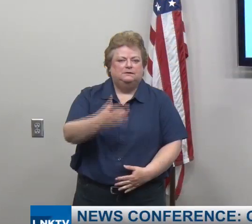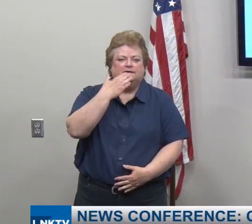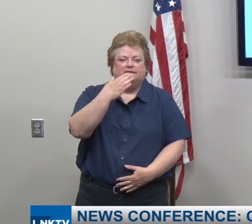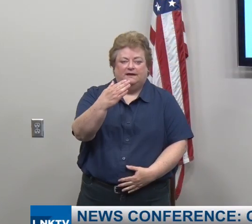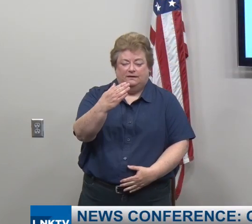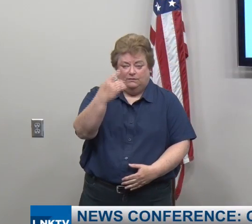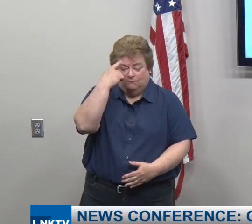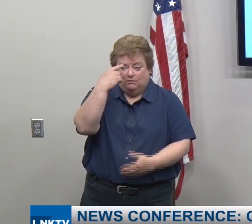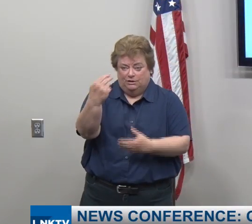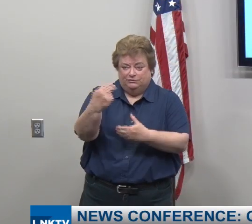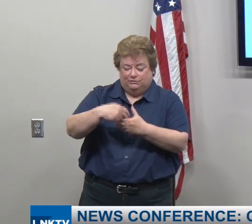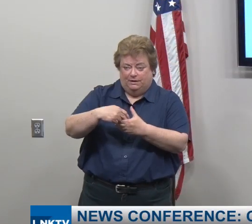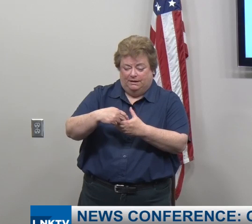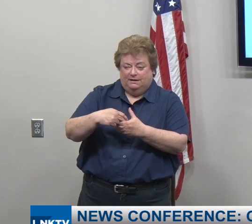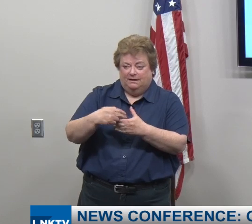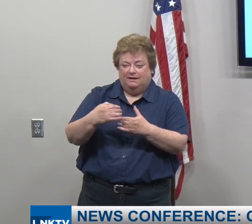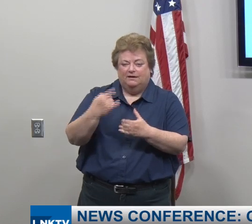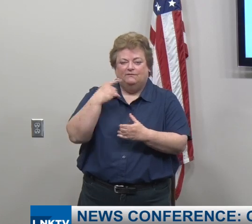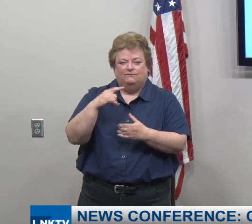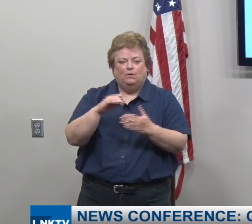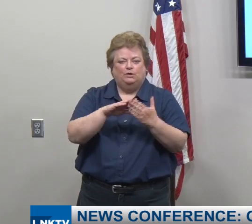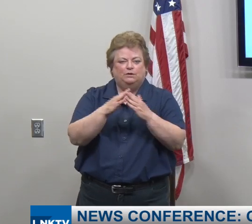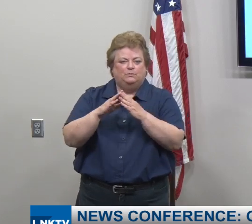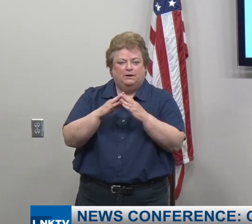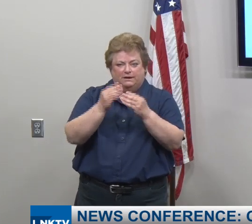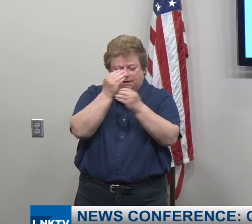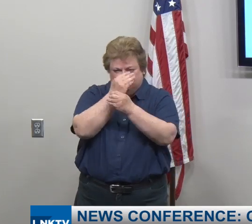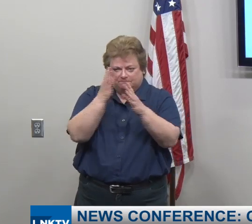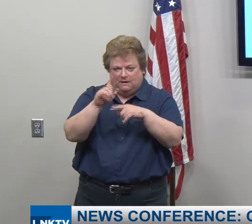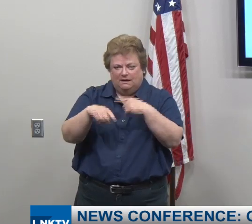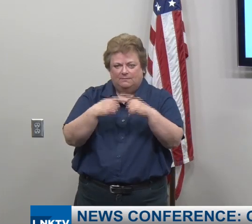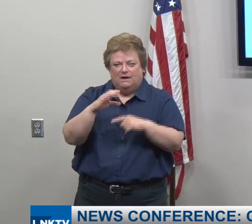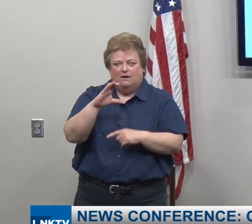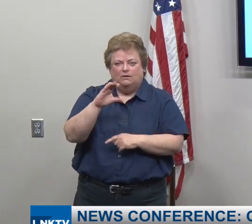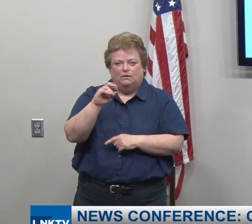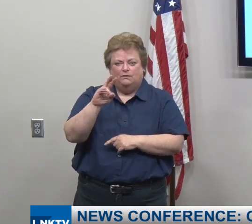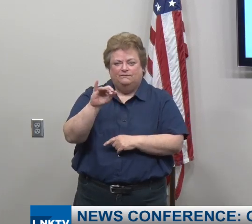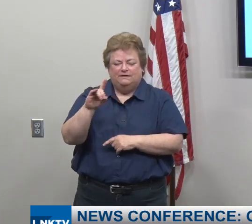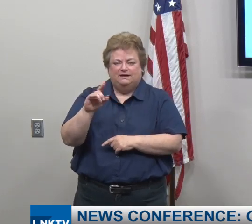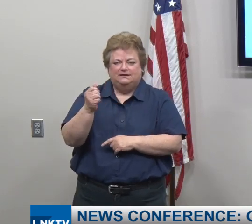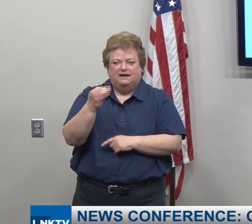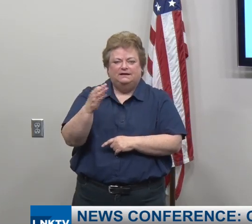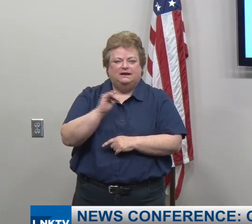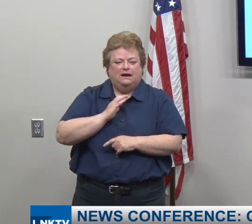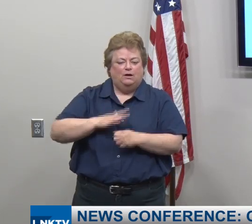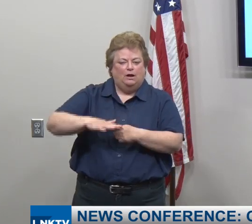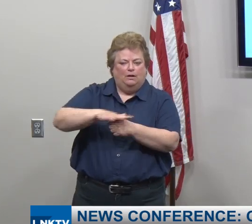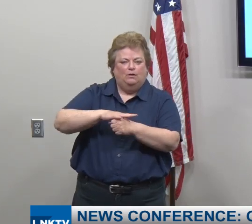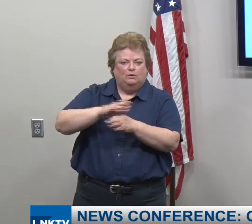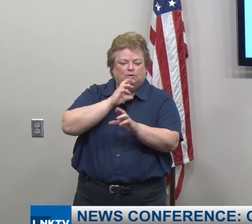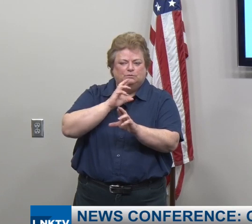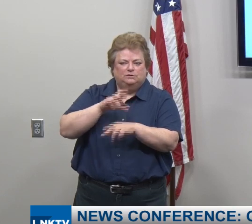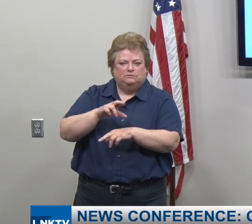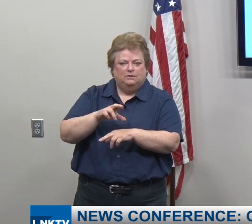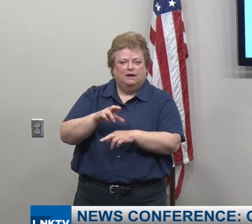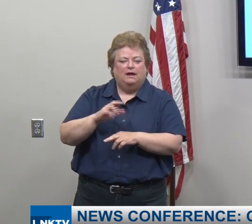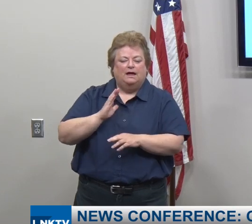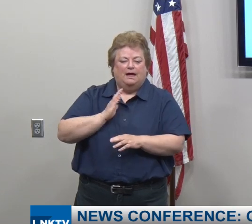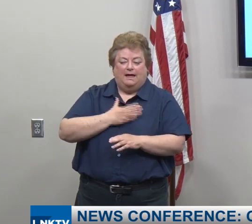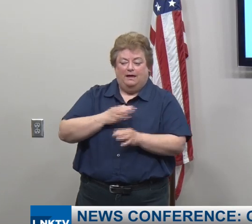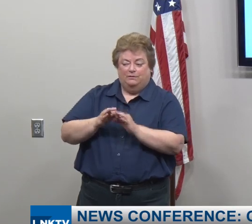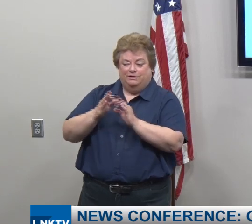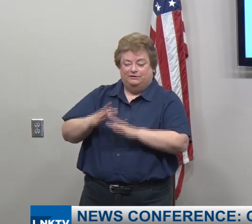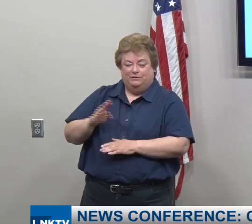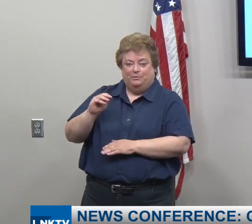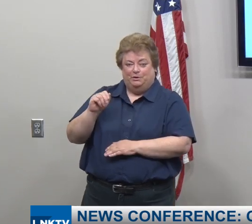Thank you for joining me for this community briefing on COVID-19 and our local response. Joining me again is interpreter Margie